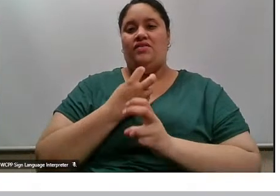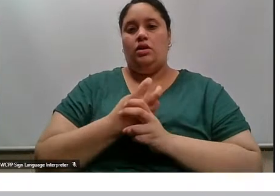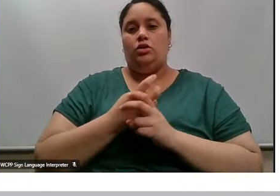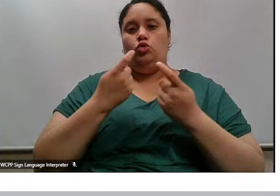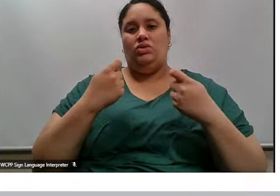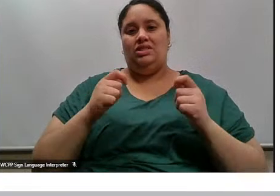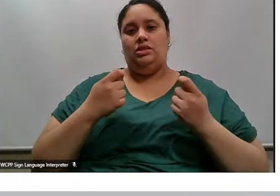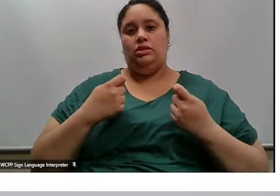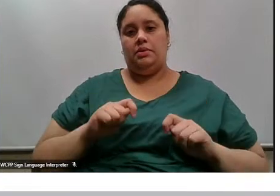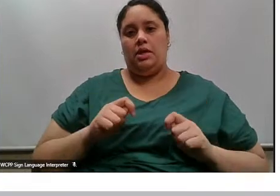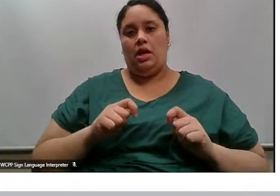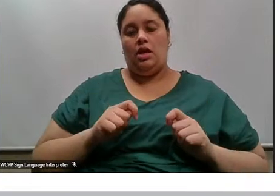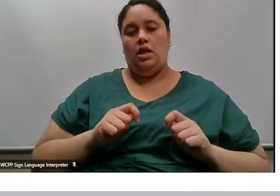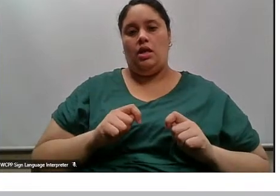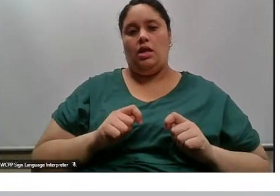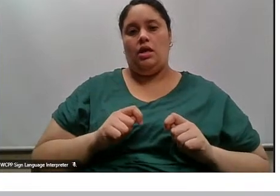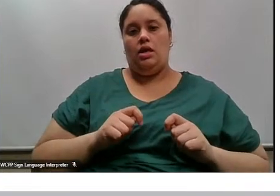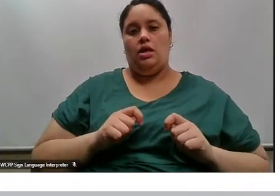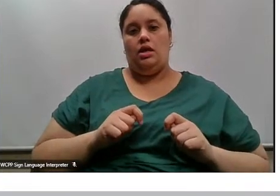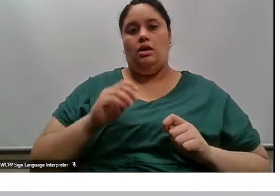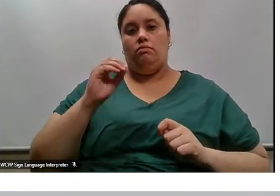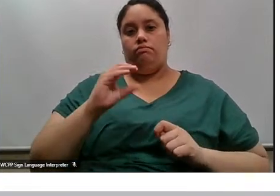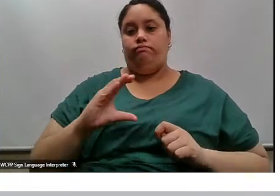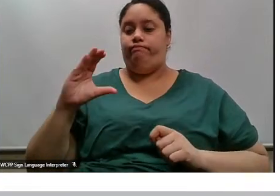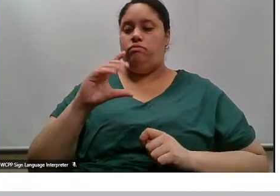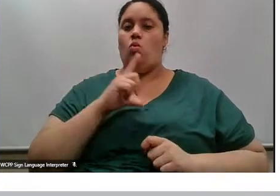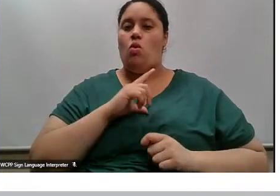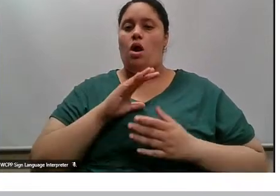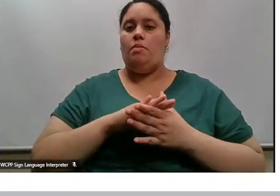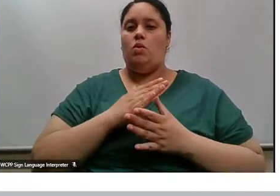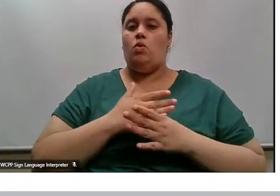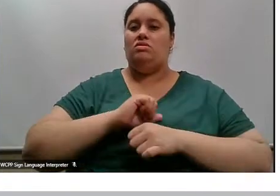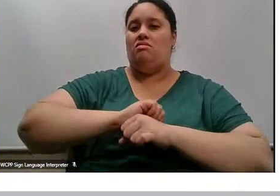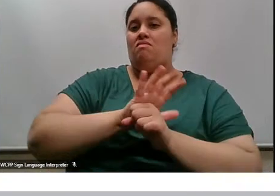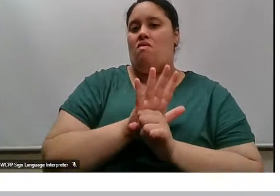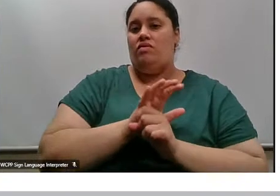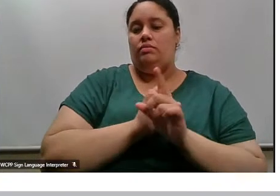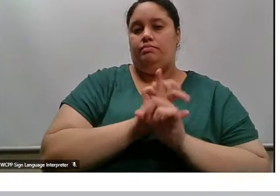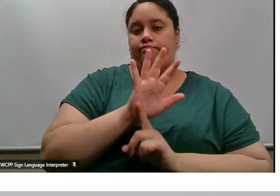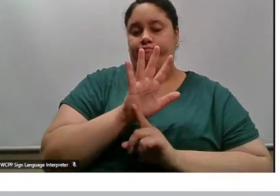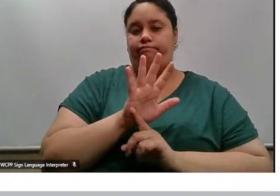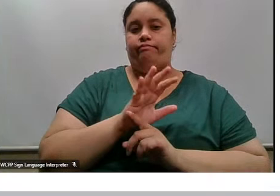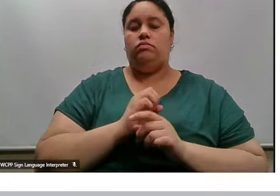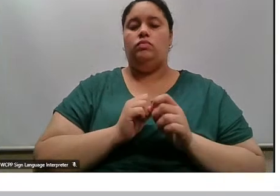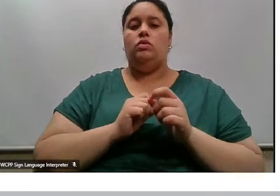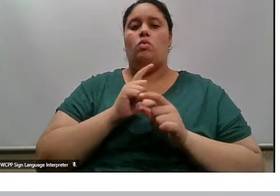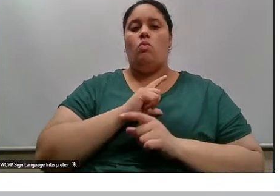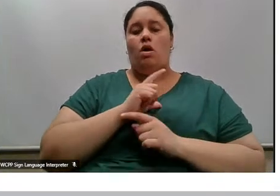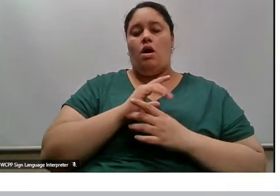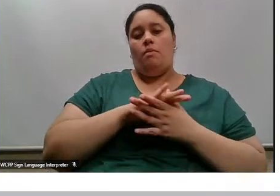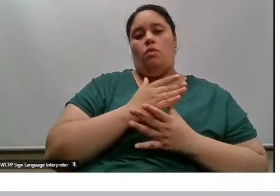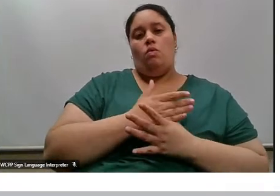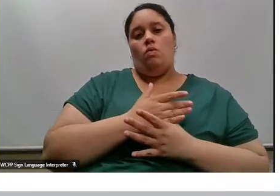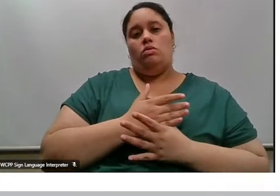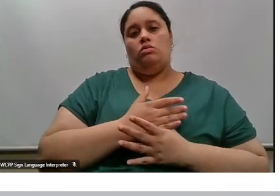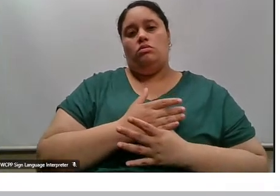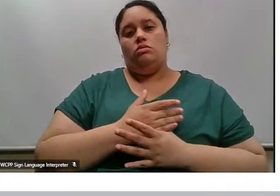spending the initial amount due to the COVID pandemic because of